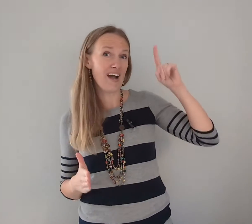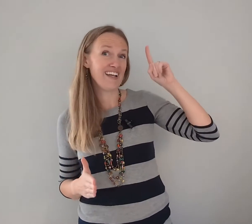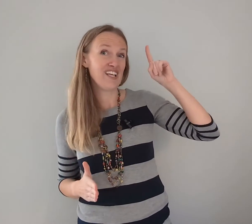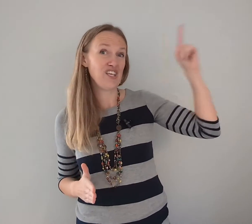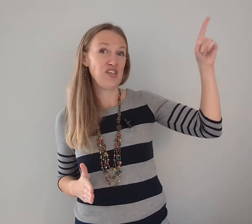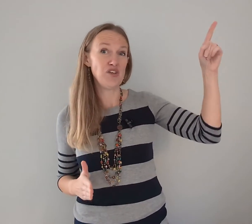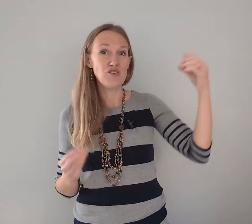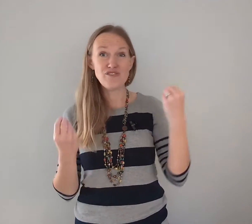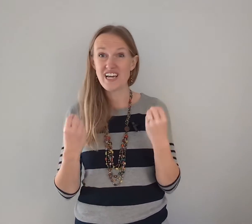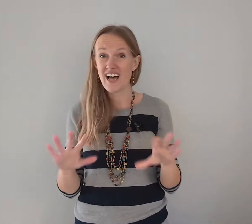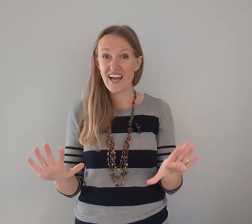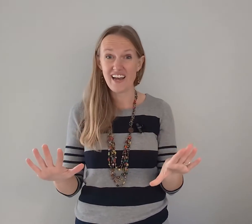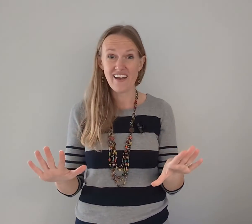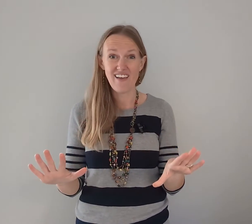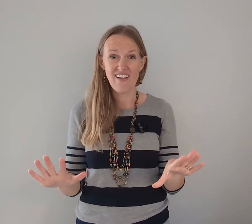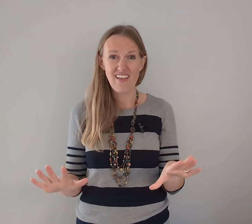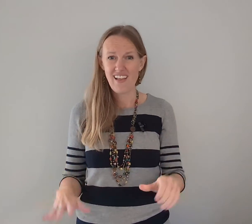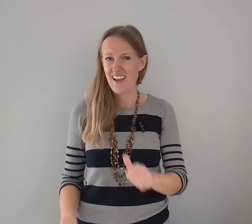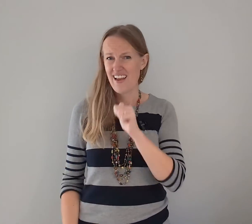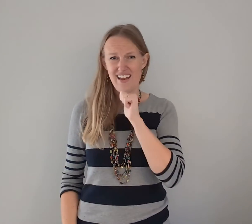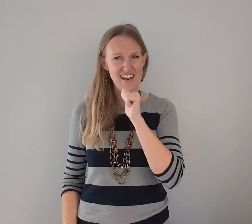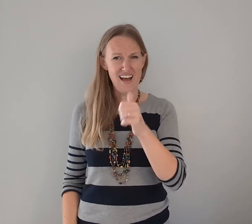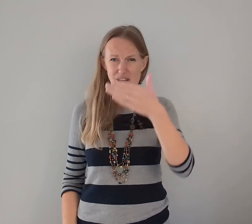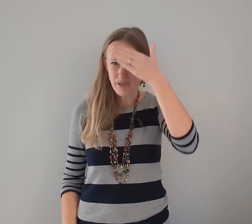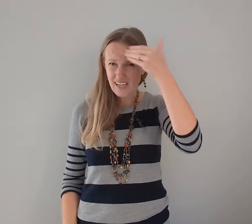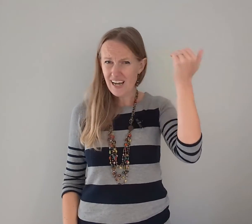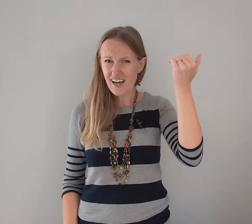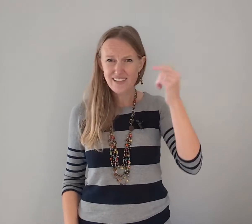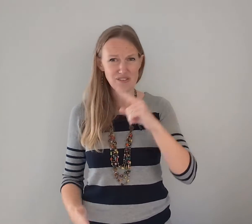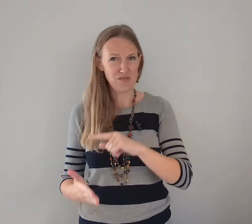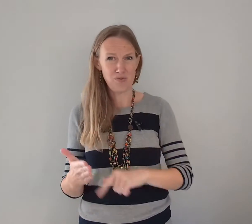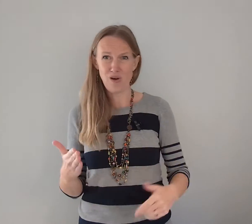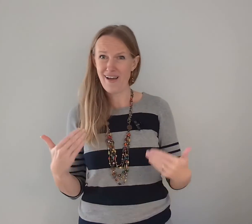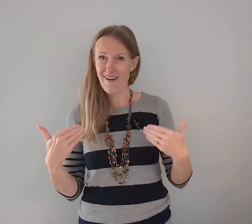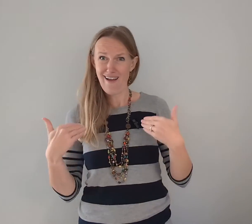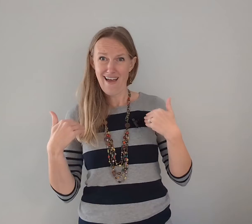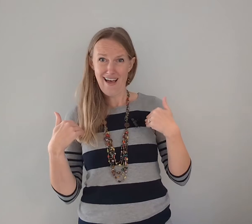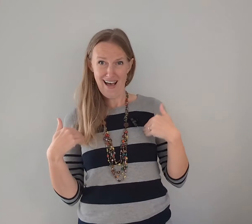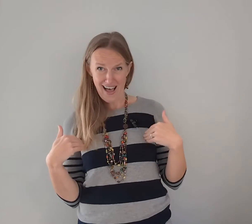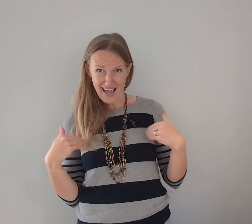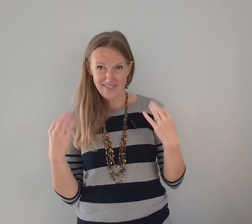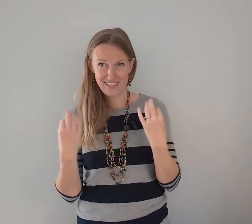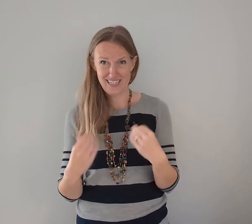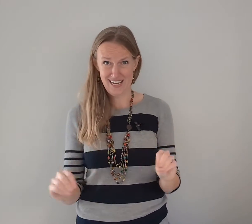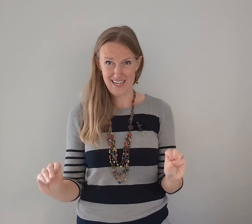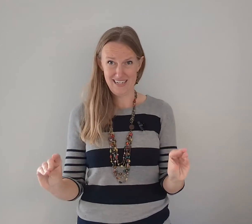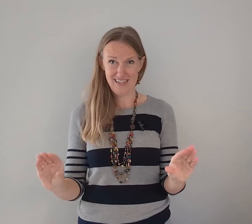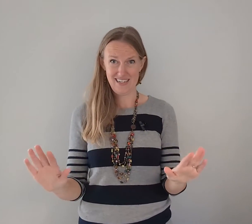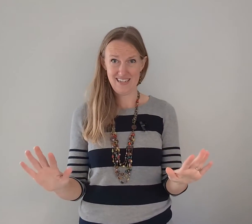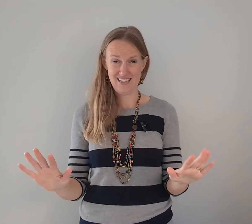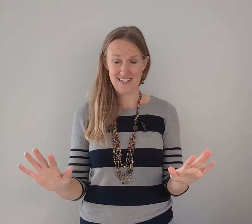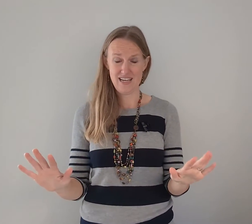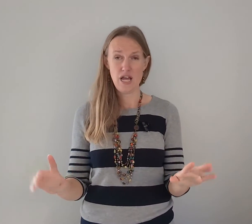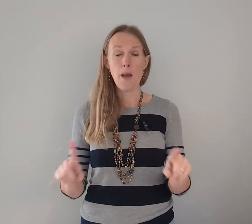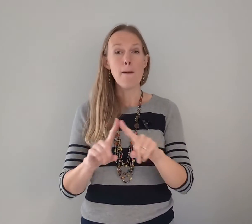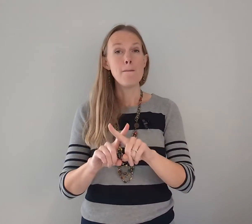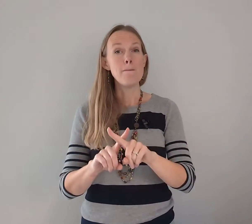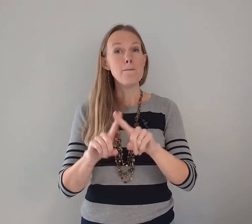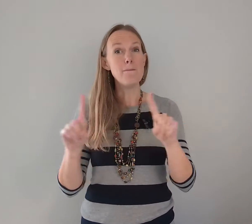what you've done, not because of what I've done,